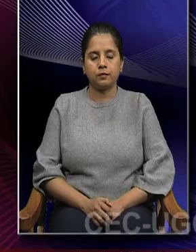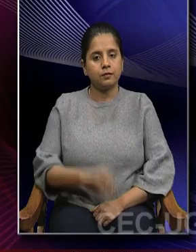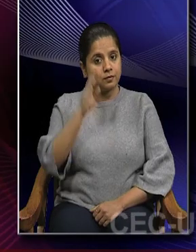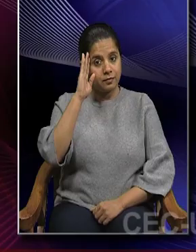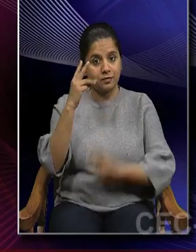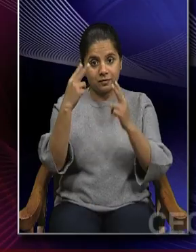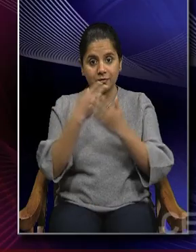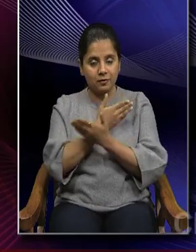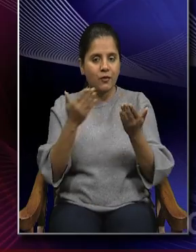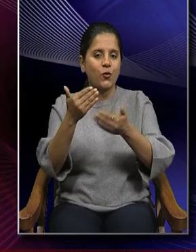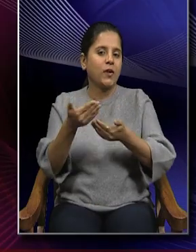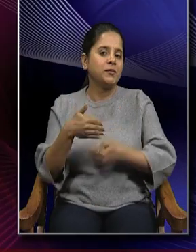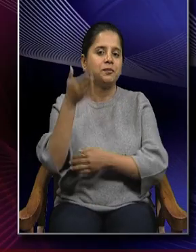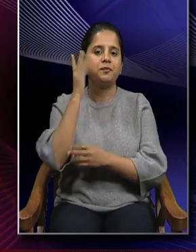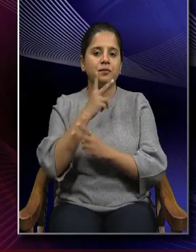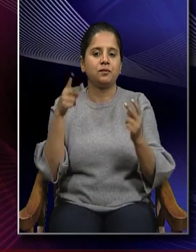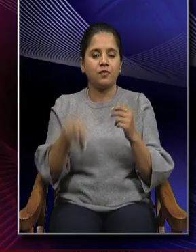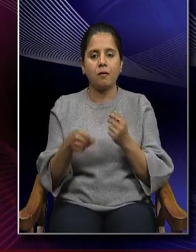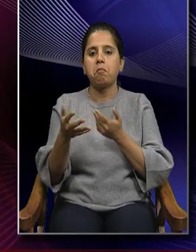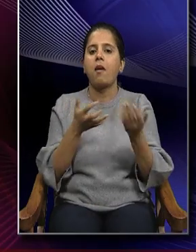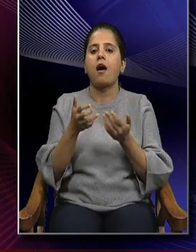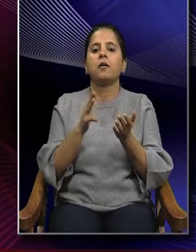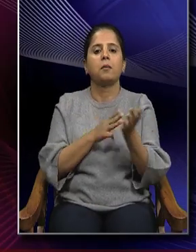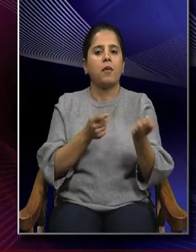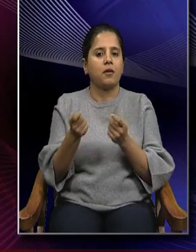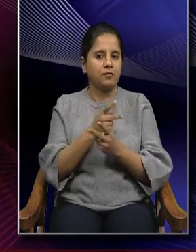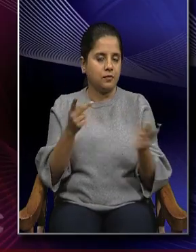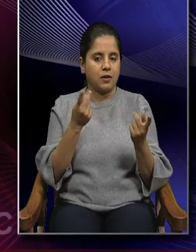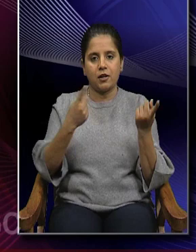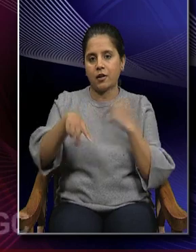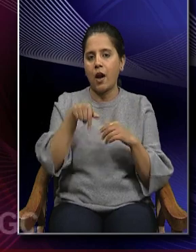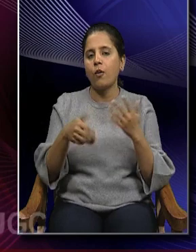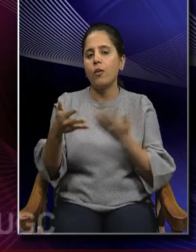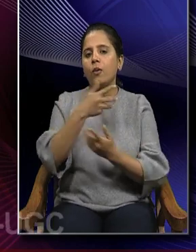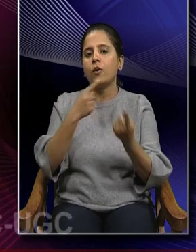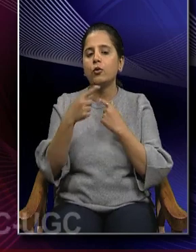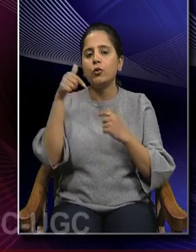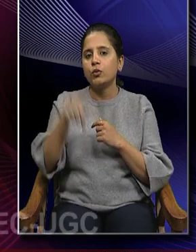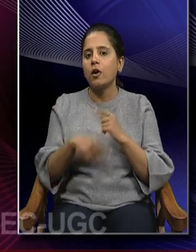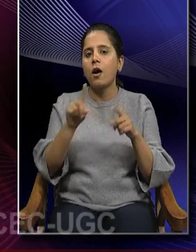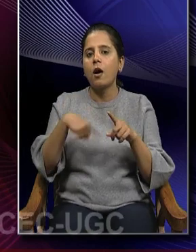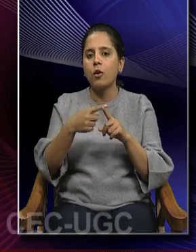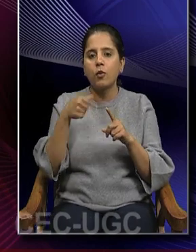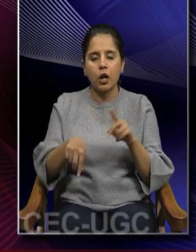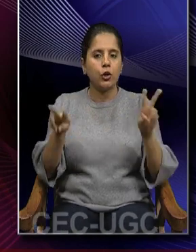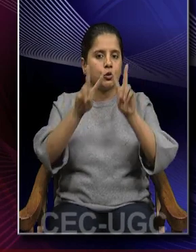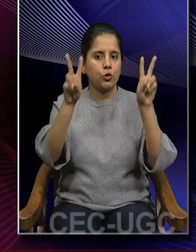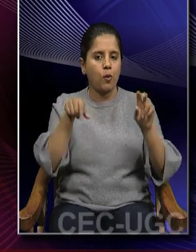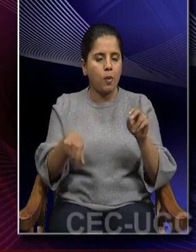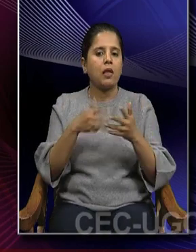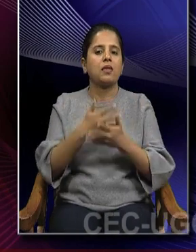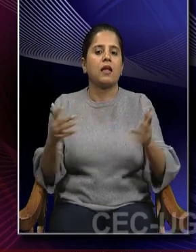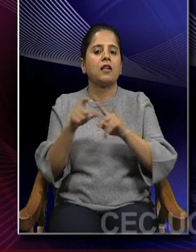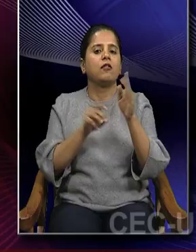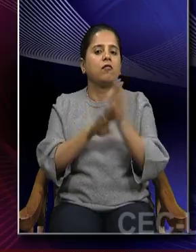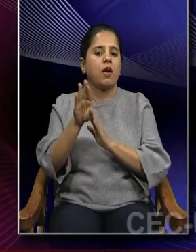Hello viewers, welcome to our lecture series on marketing management, and we are going to discuss with you today on the topic of product development